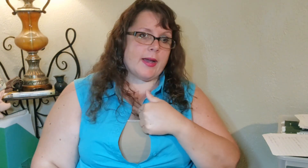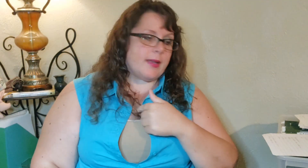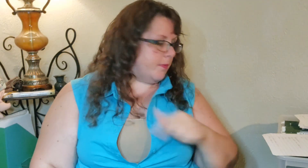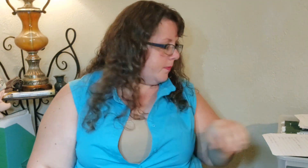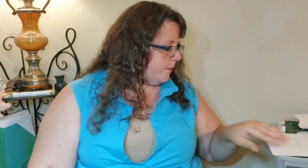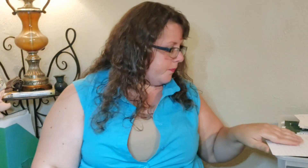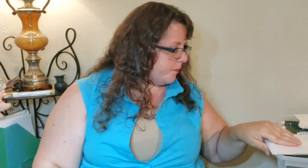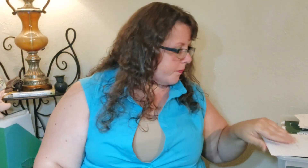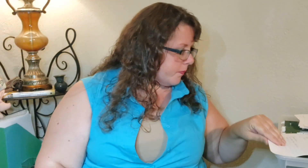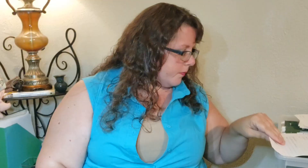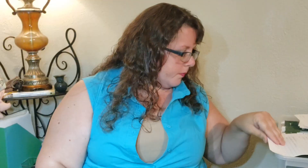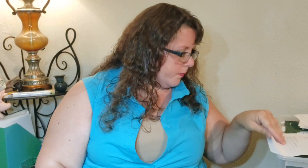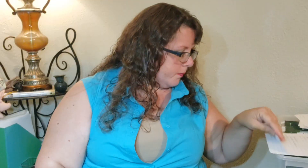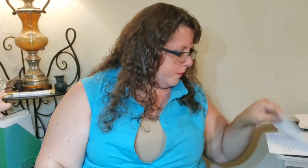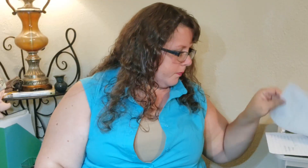I.